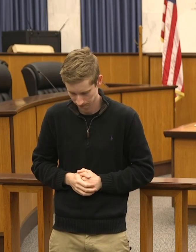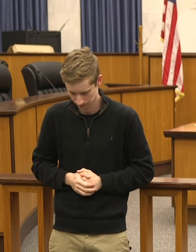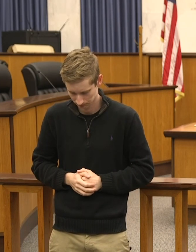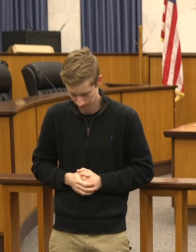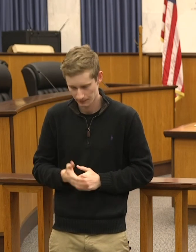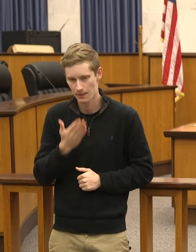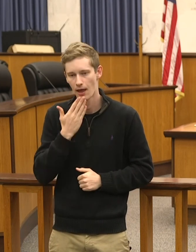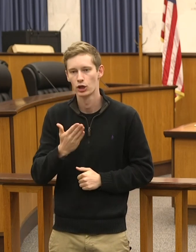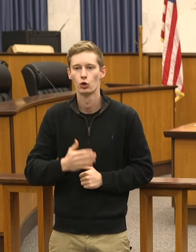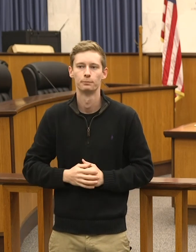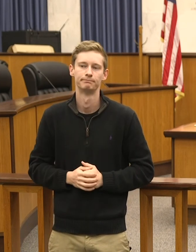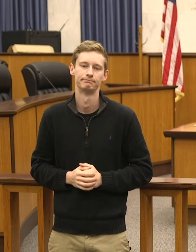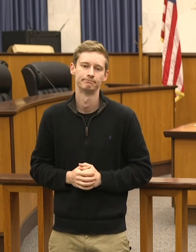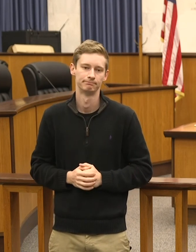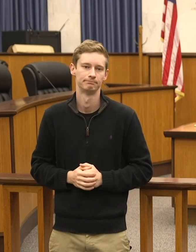Thank you.